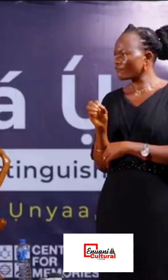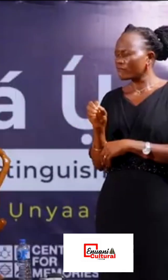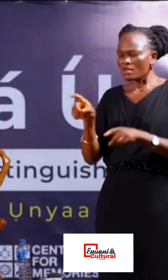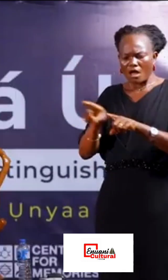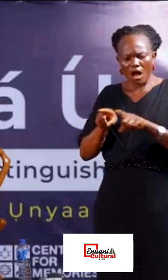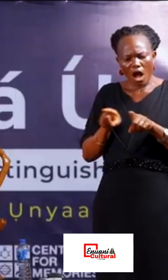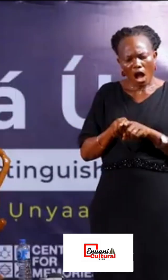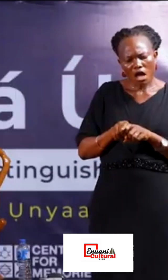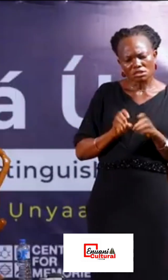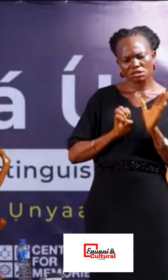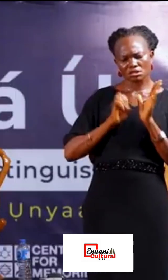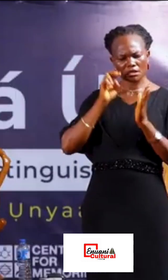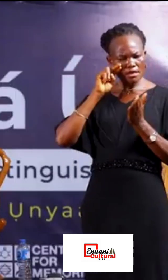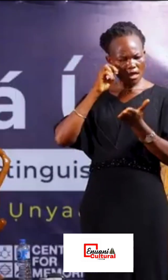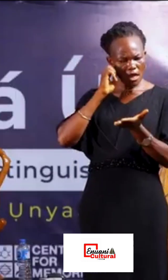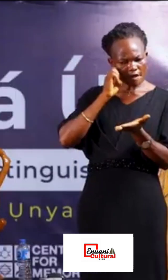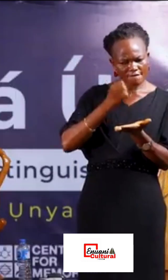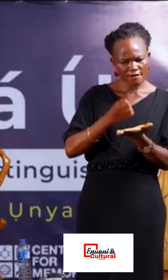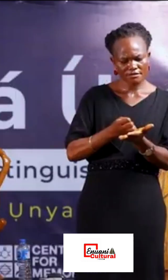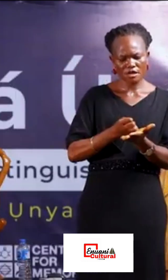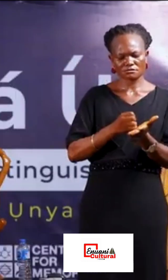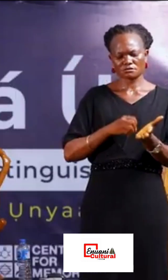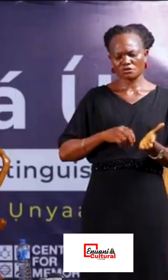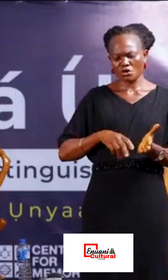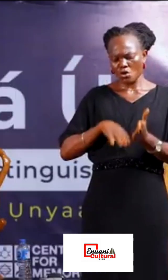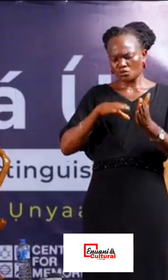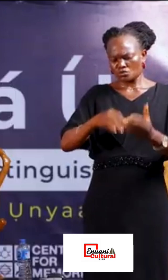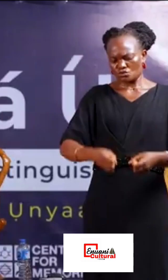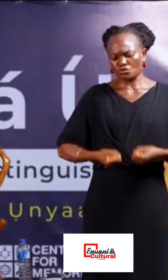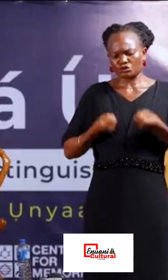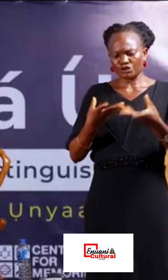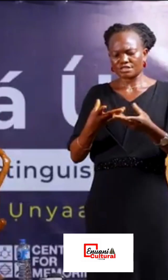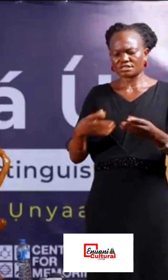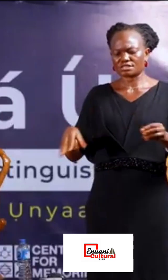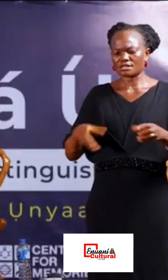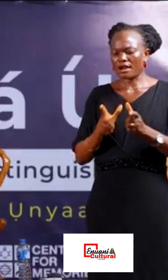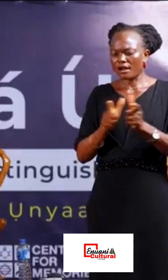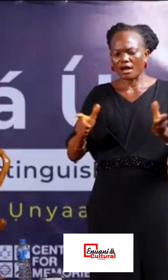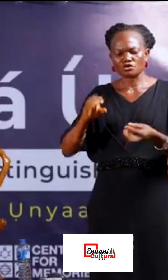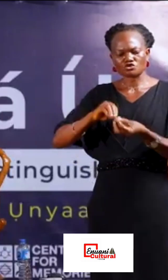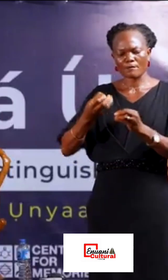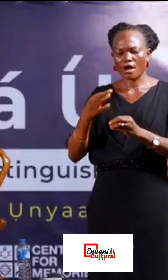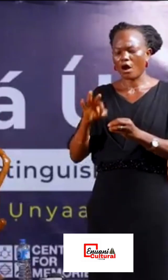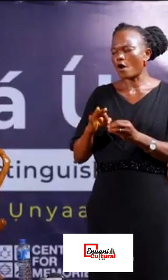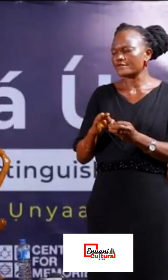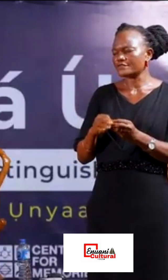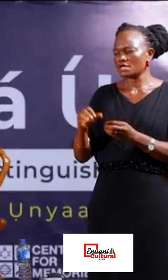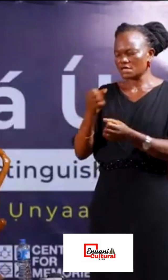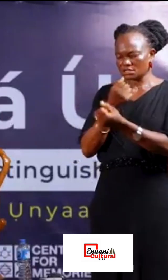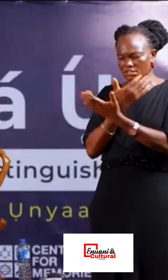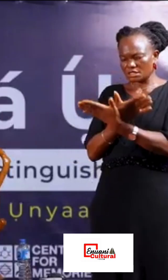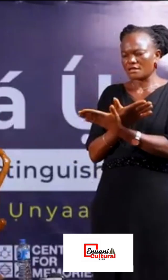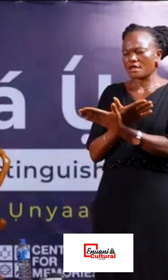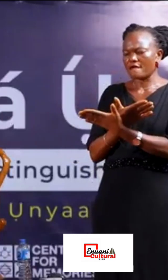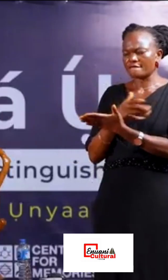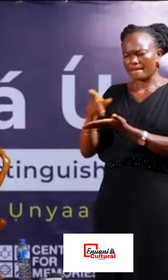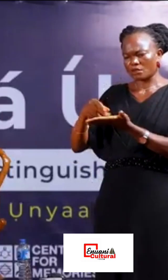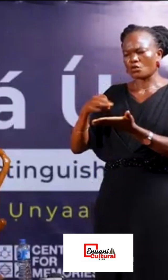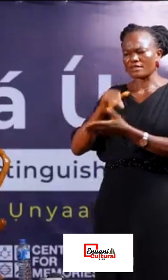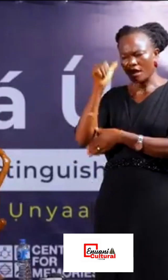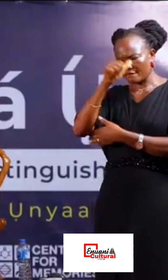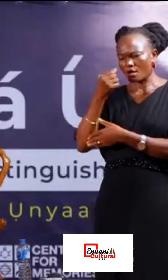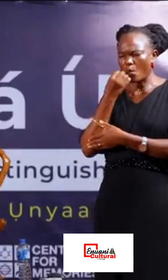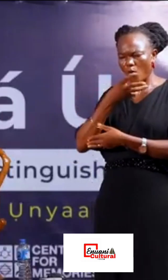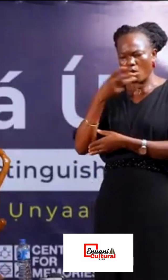as the evidence suggests, the large number of enslaved Africans from the Bight of Biafra were Igbo.